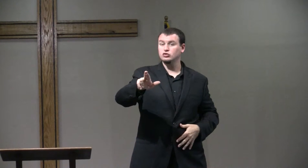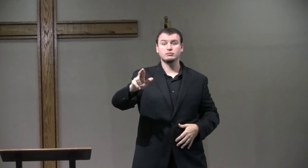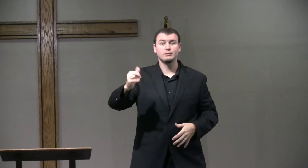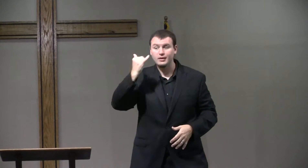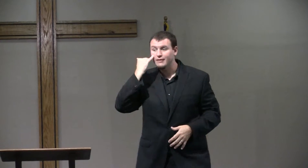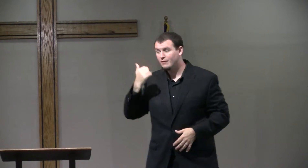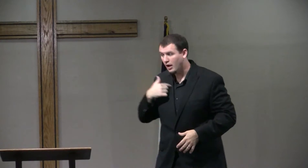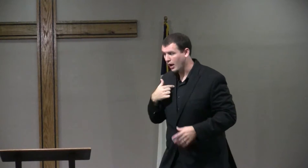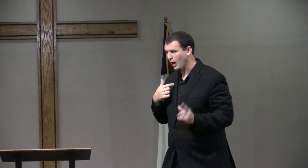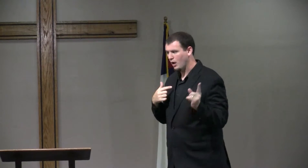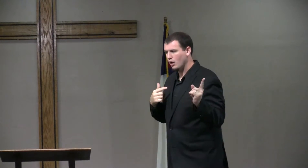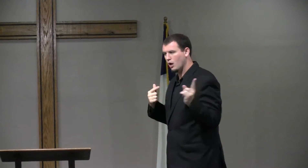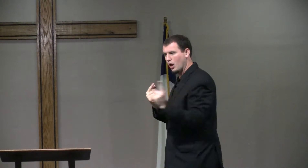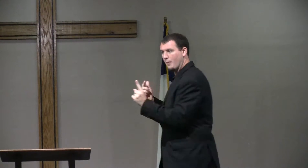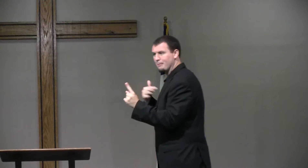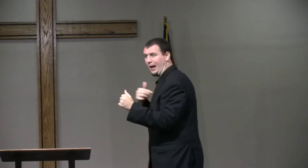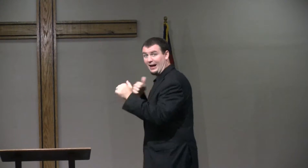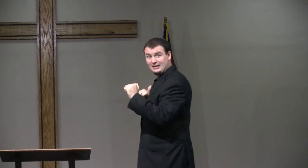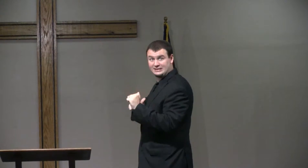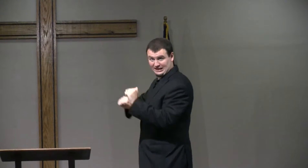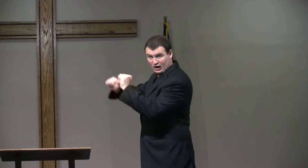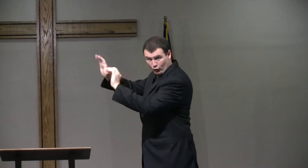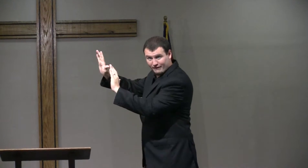if I bring my gift to the altar,